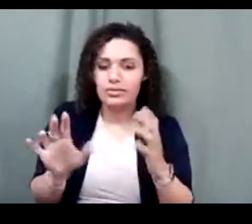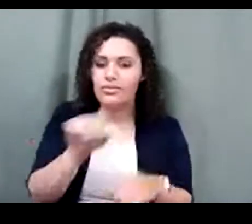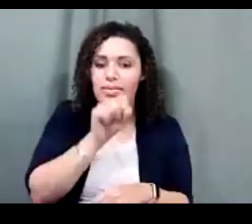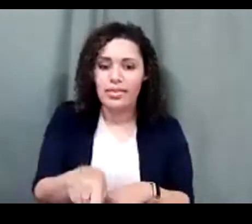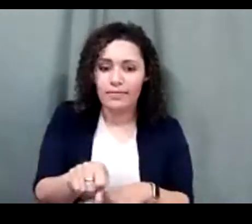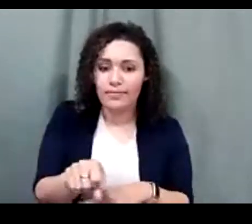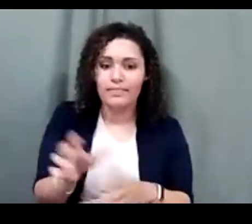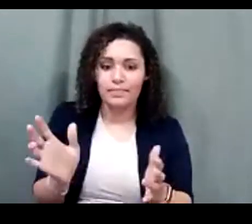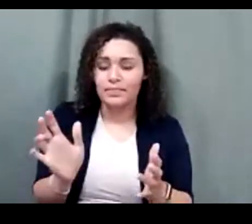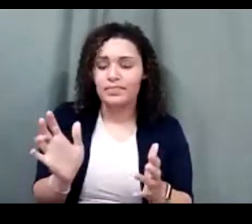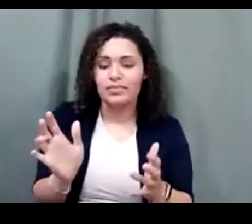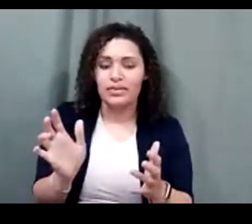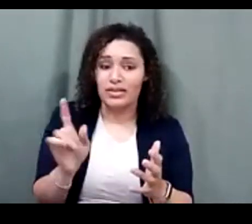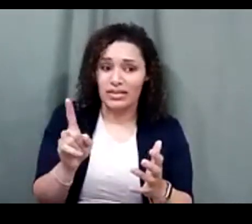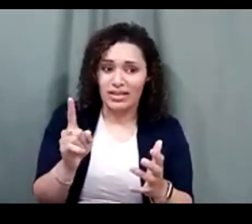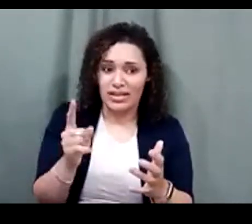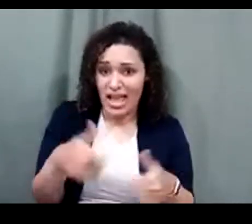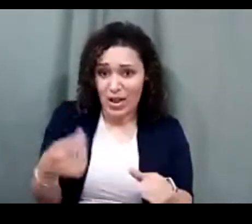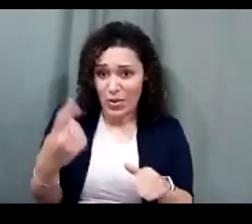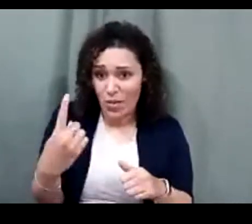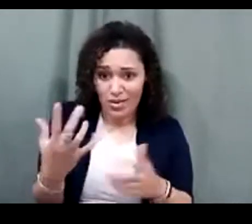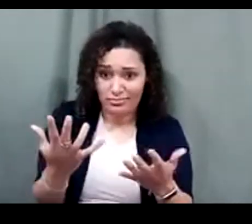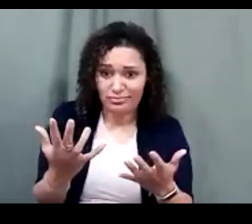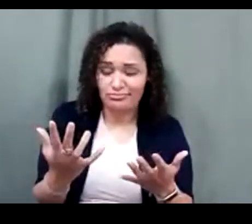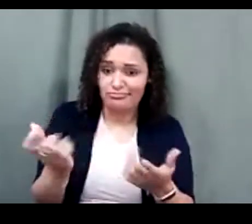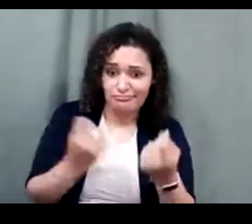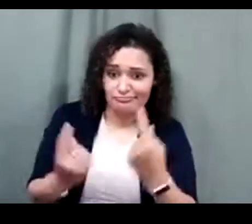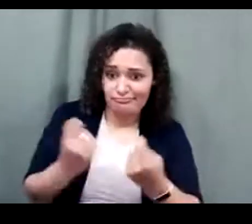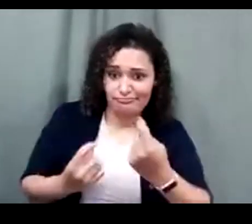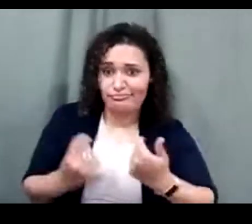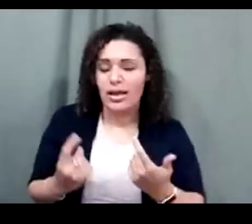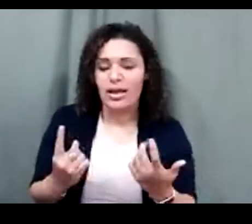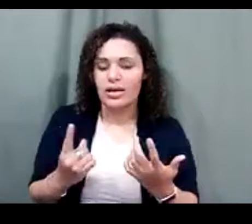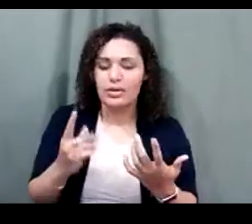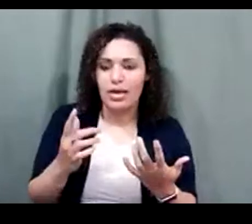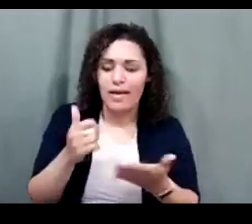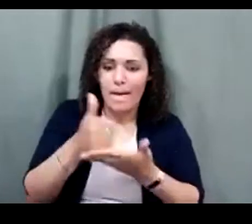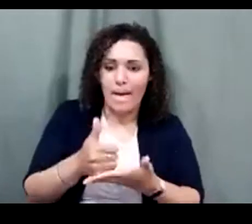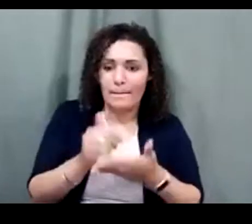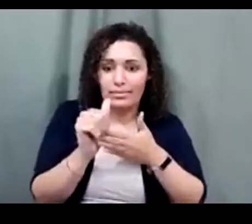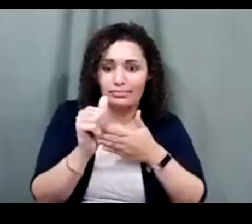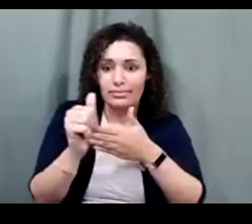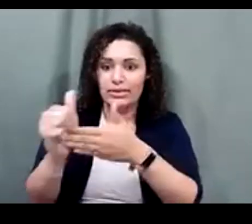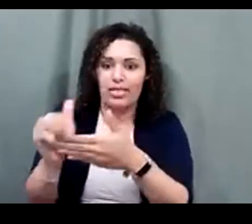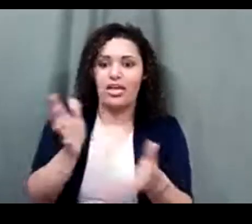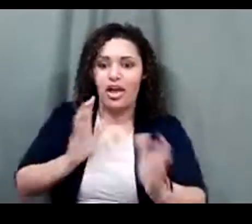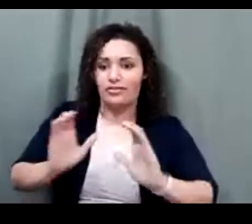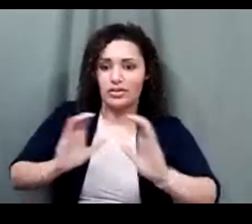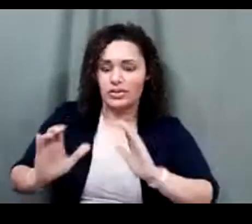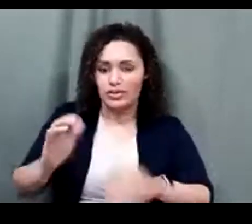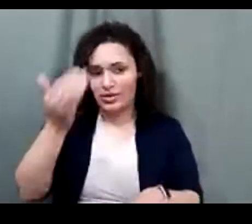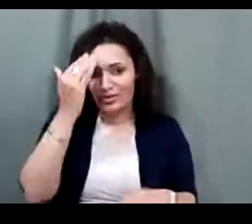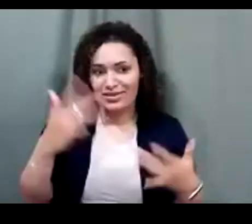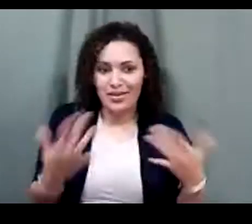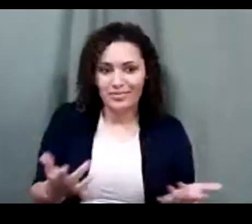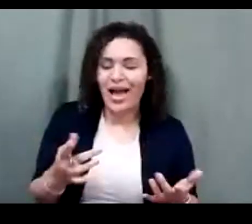when anybody out there kind of drives the conversation, because then we can know which rabbit holes to go down. I'm getting notes saying